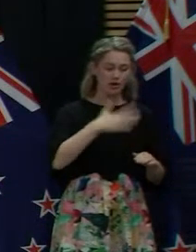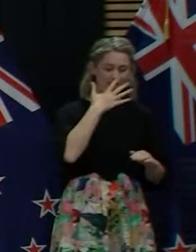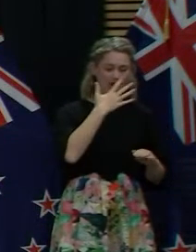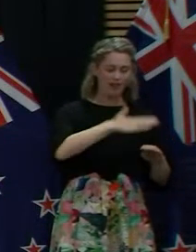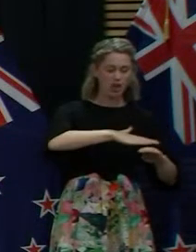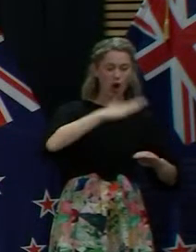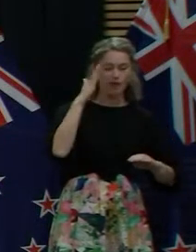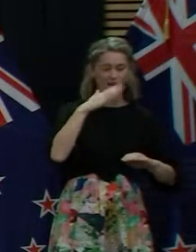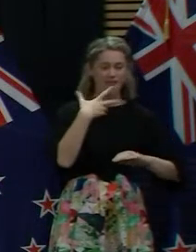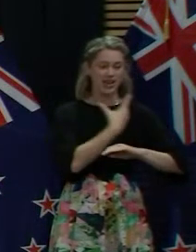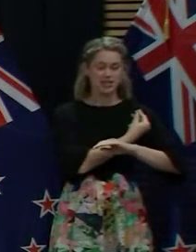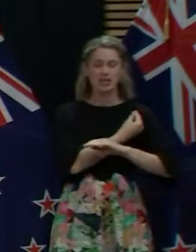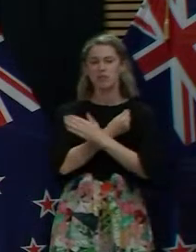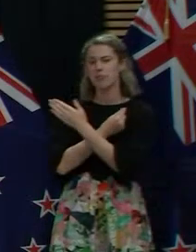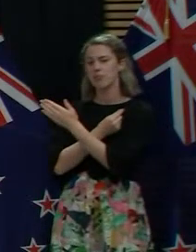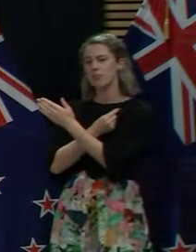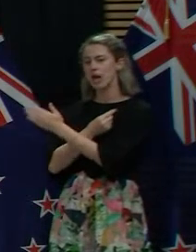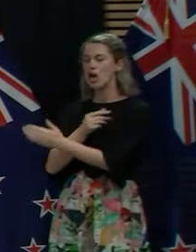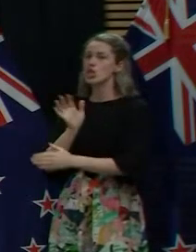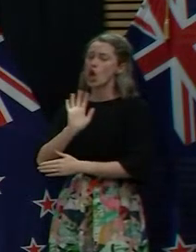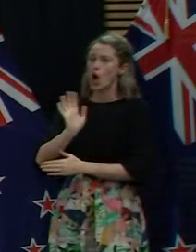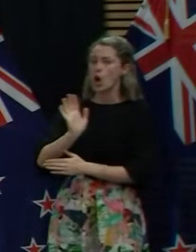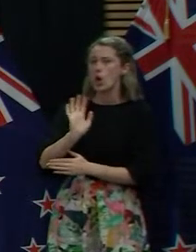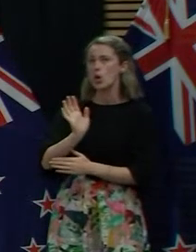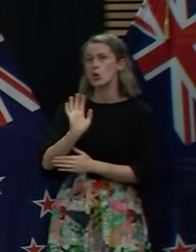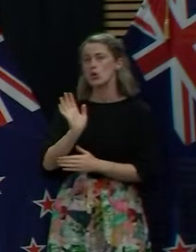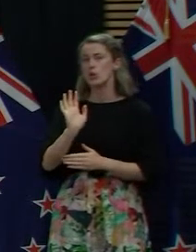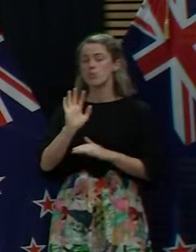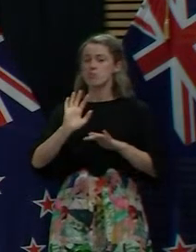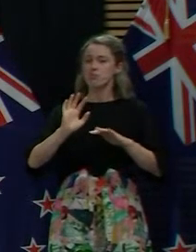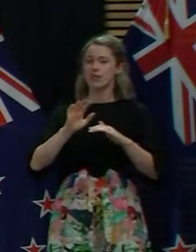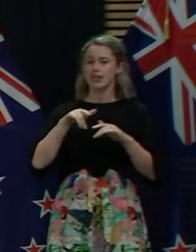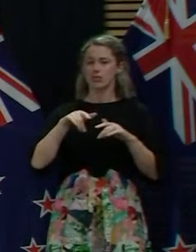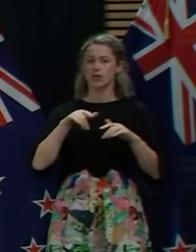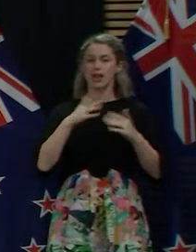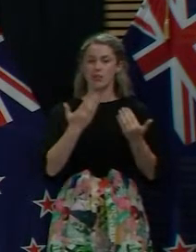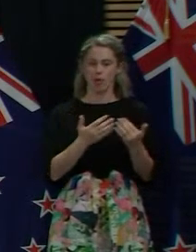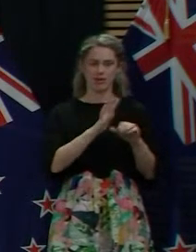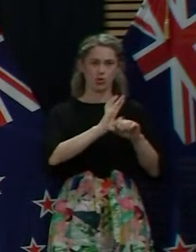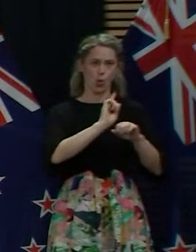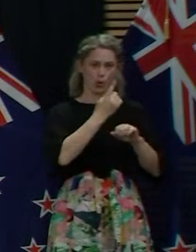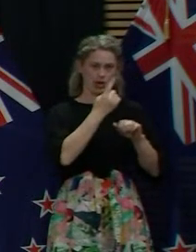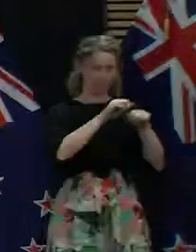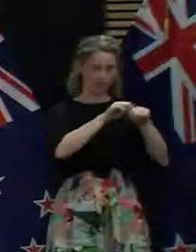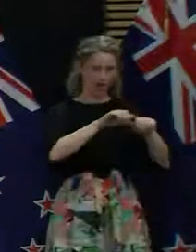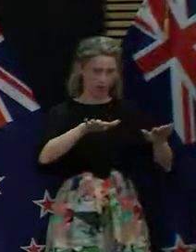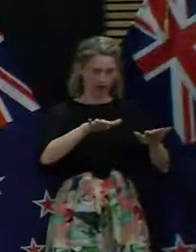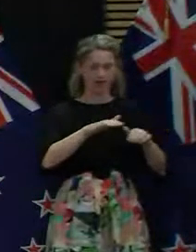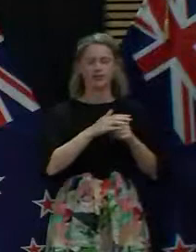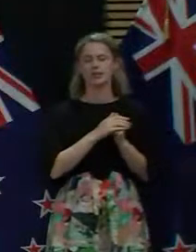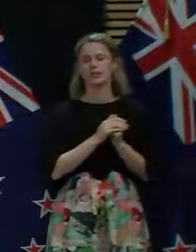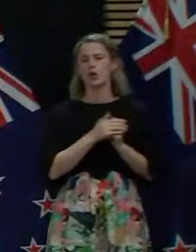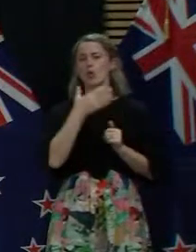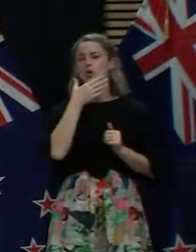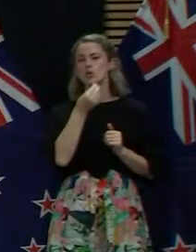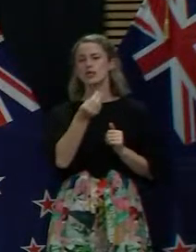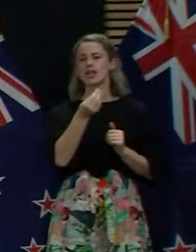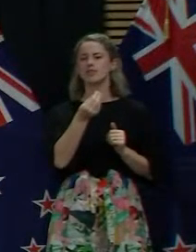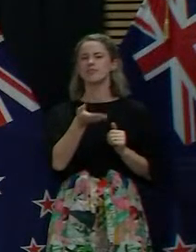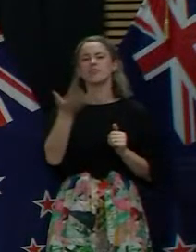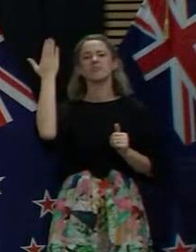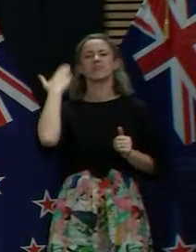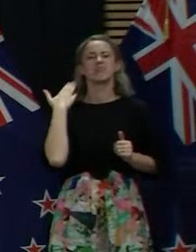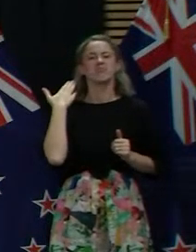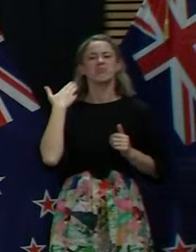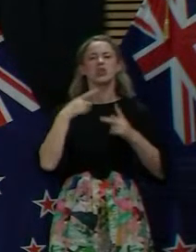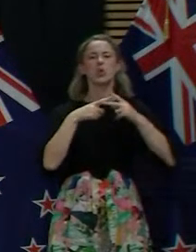vaccinated? Not necessarily, and this is here where we need to separate out. We have got an outbreak in Auckland currently, which we're using our traditional tools